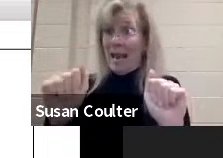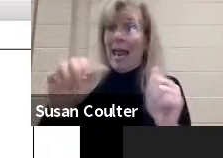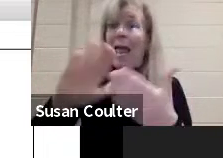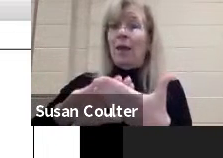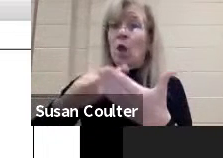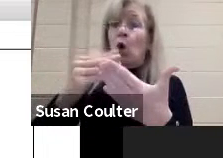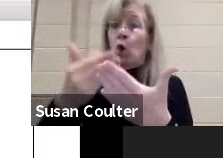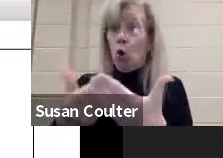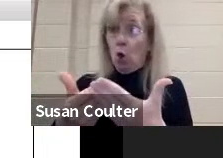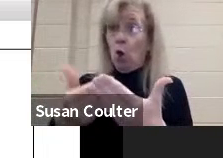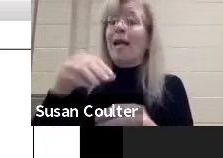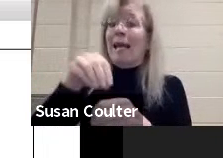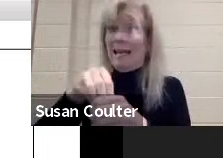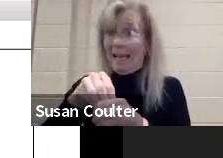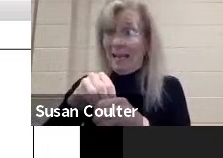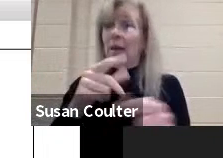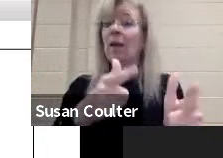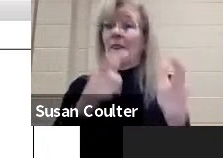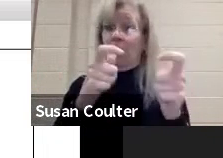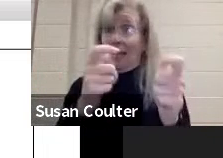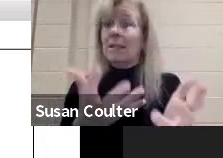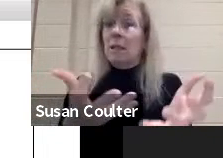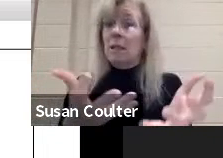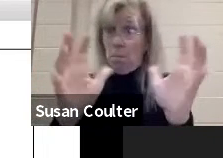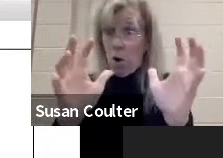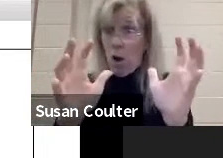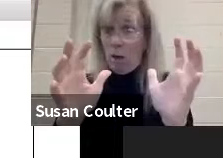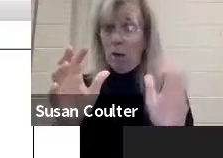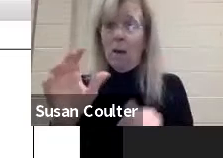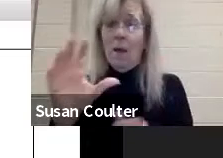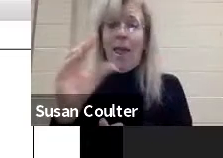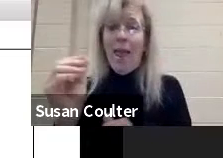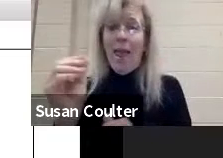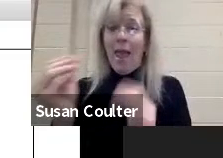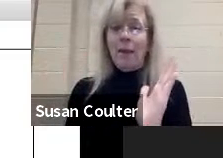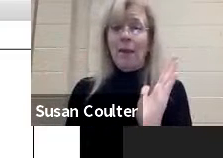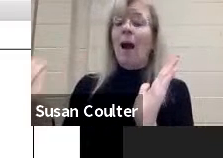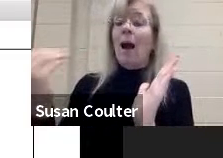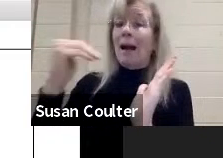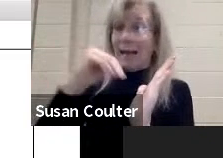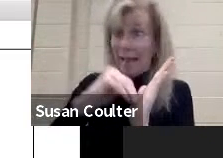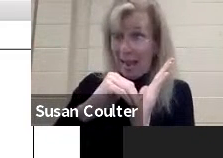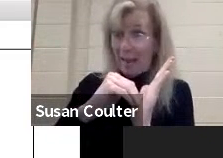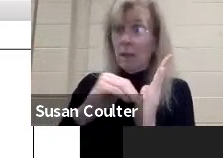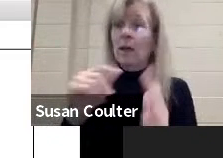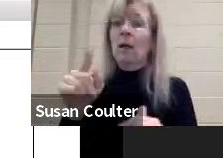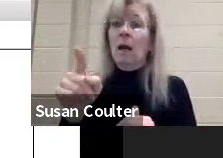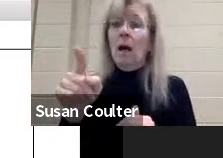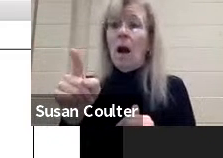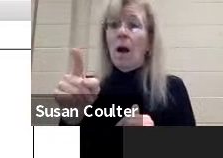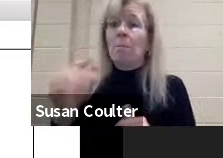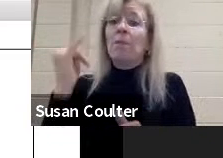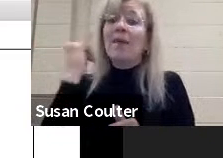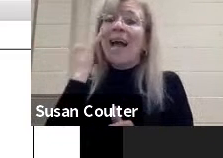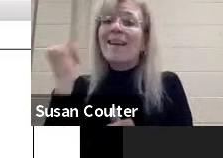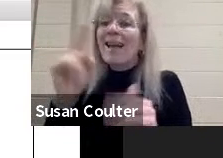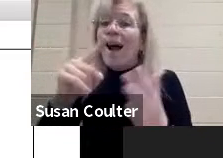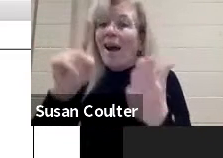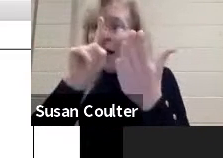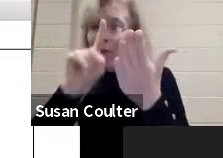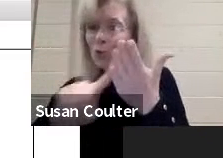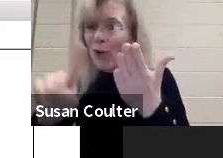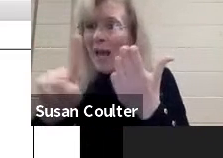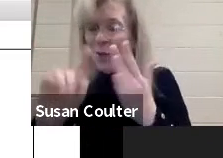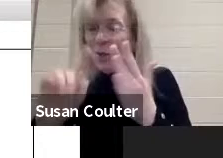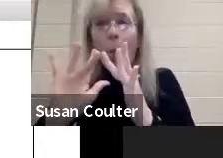you can cook in the Instant Pot. And again, the